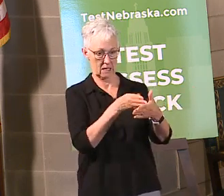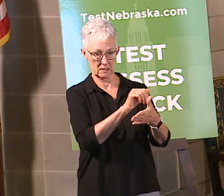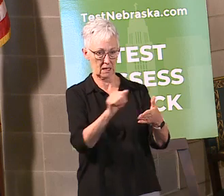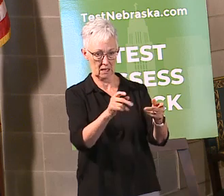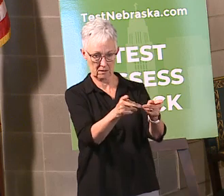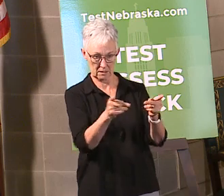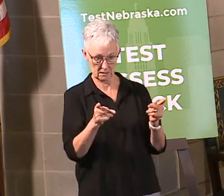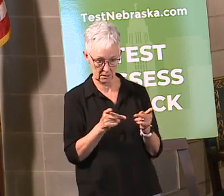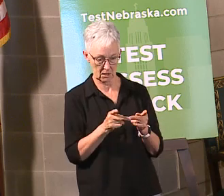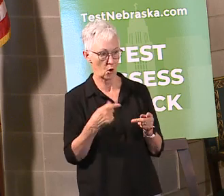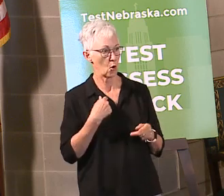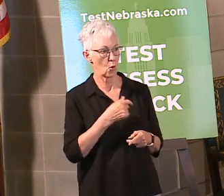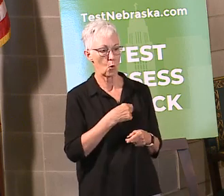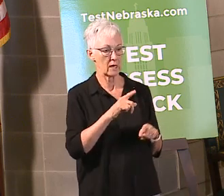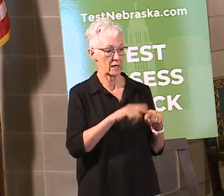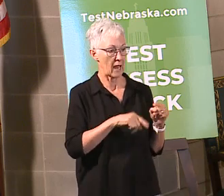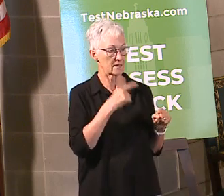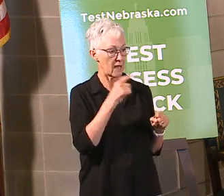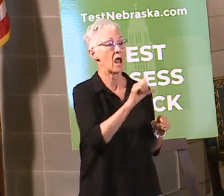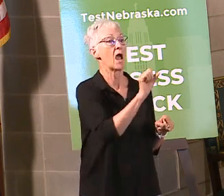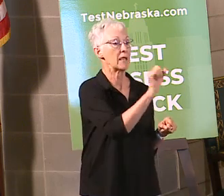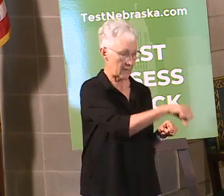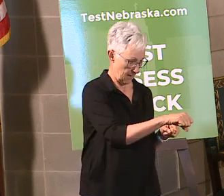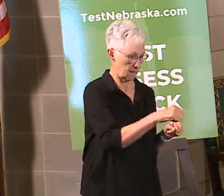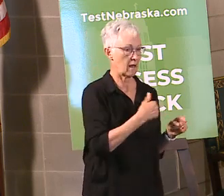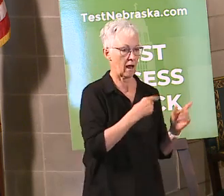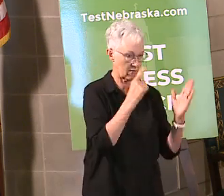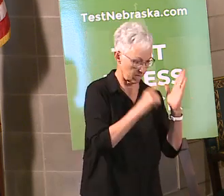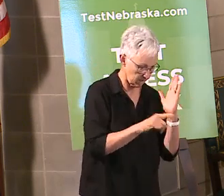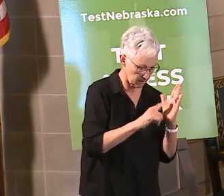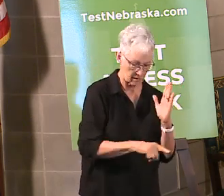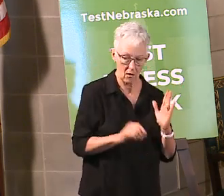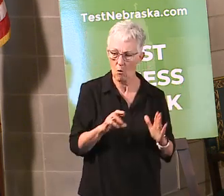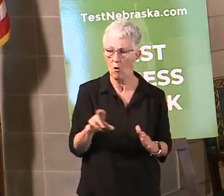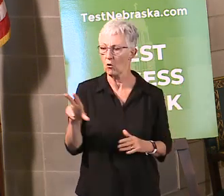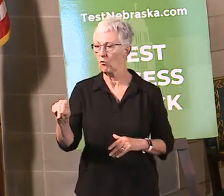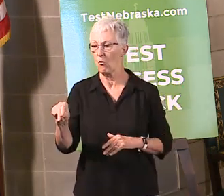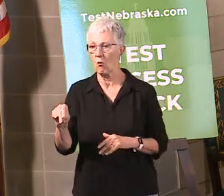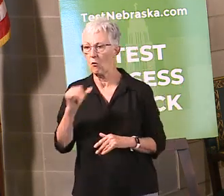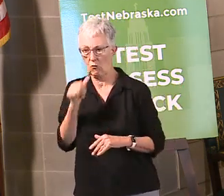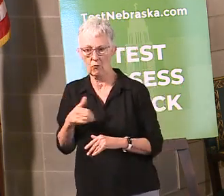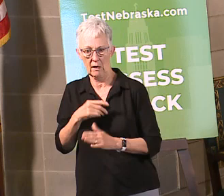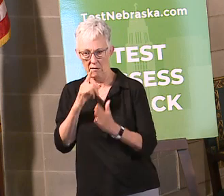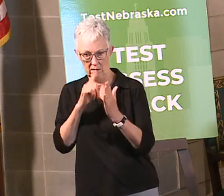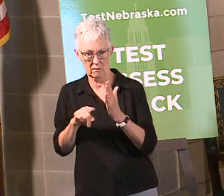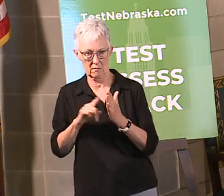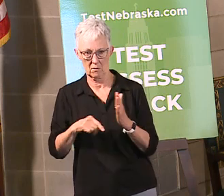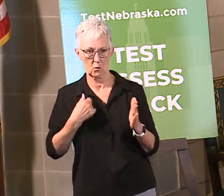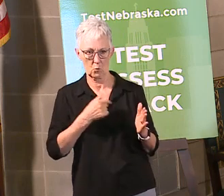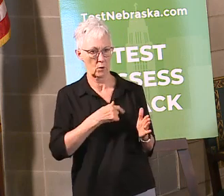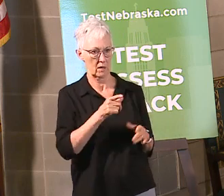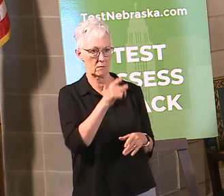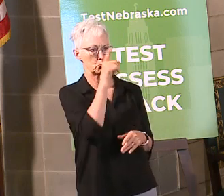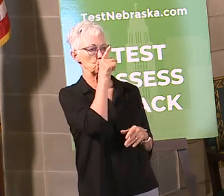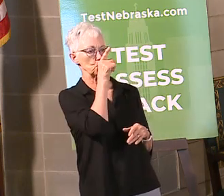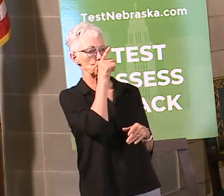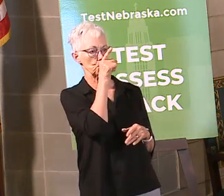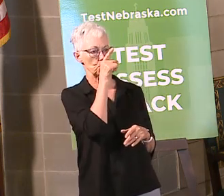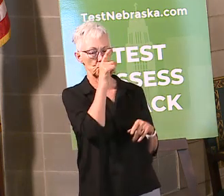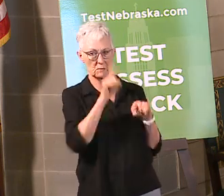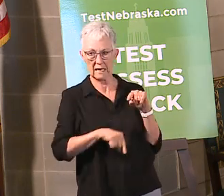there's an investigation until, and this is, by the way, this is a matter of state law, but we cannot do that until after the complaint